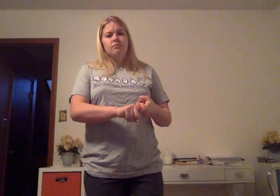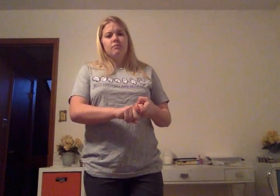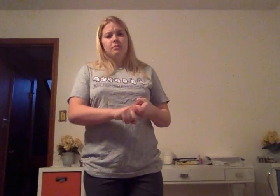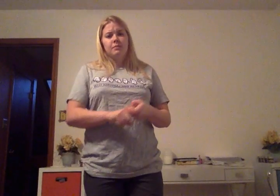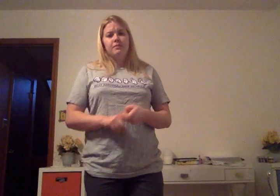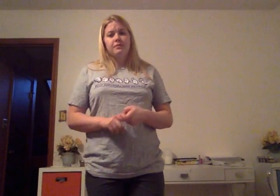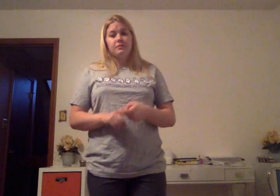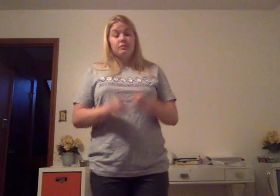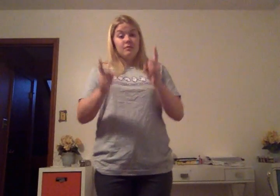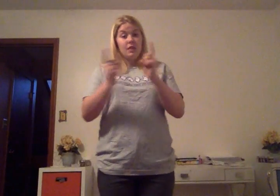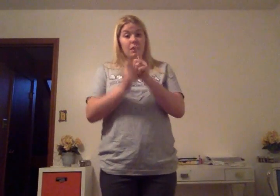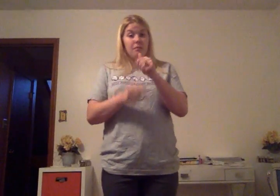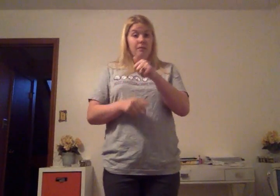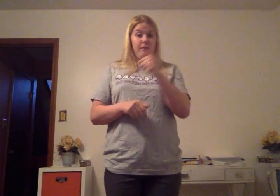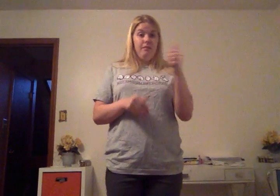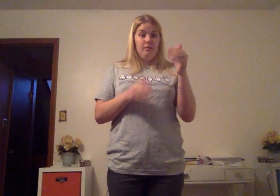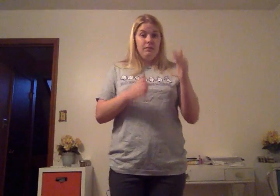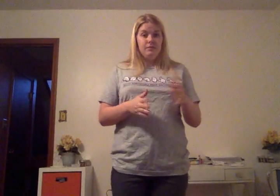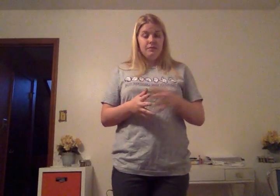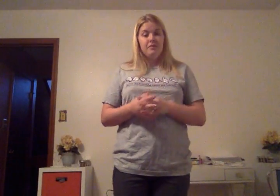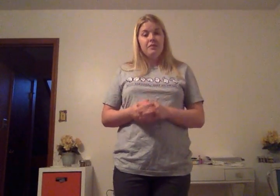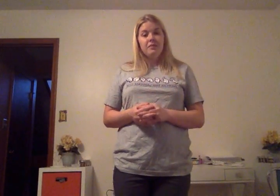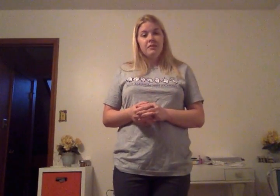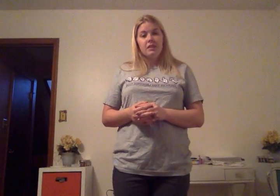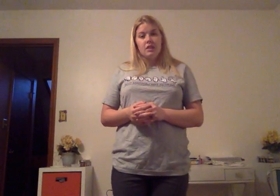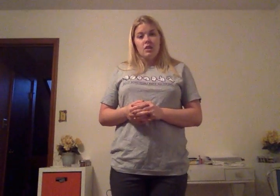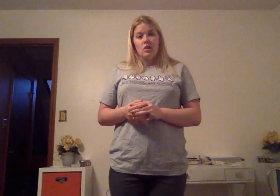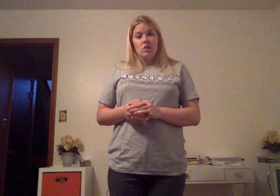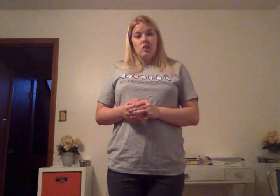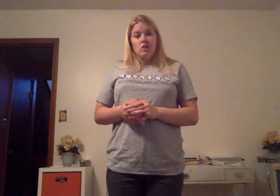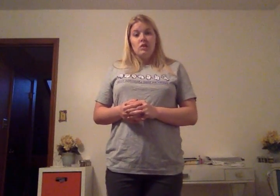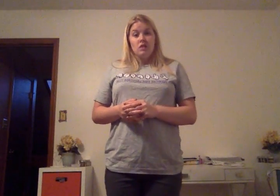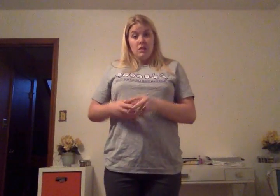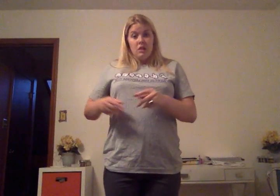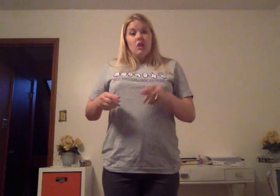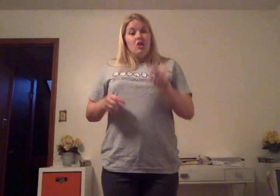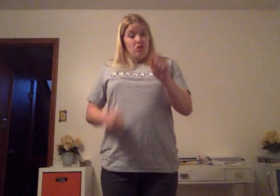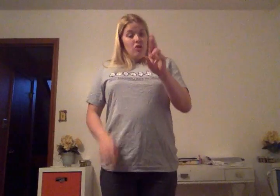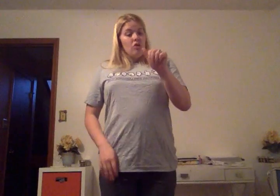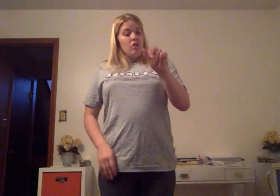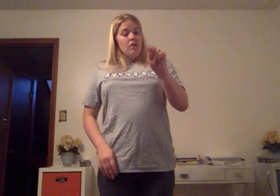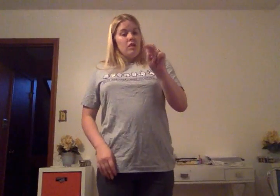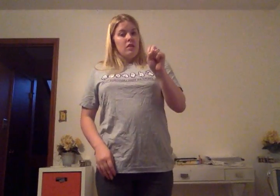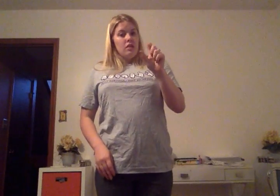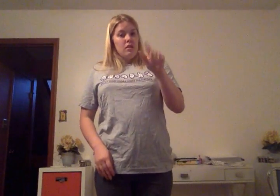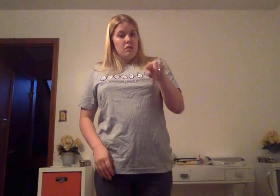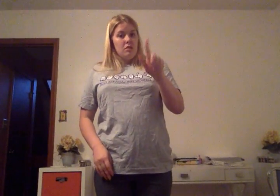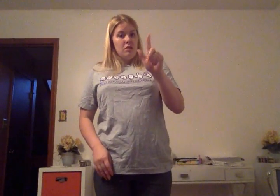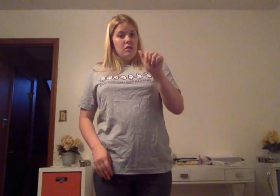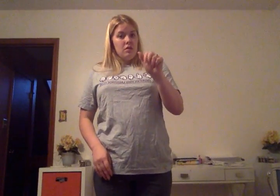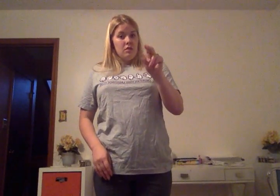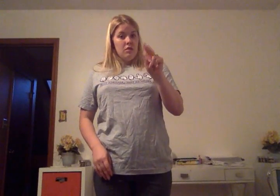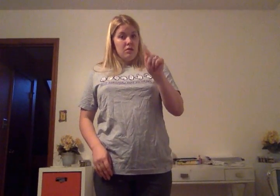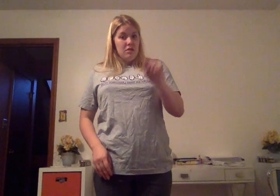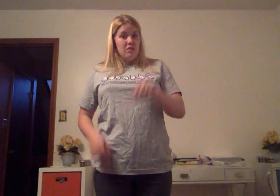somebody shortly after that you're close with who had a transplant too, and then you just have this whole new perspective on people that go through something. A